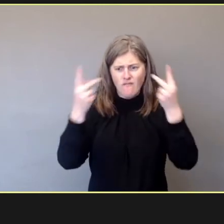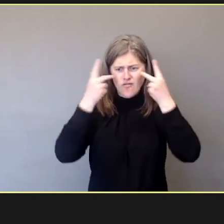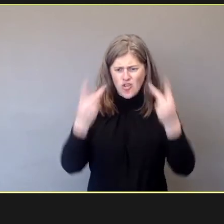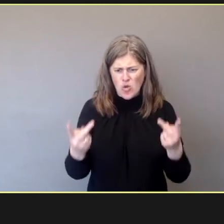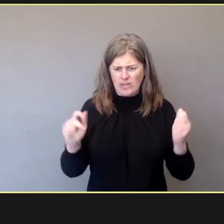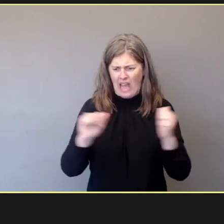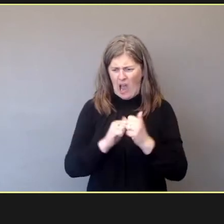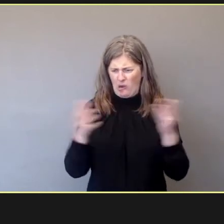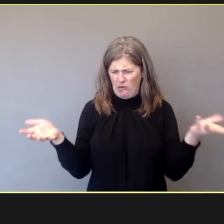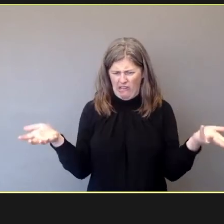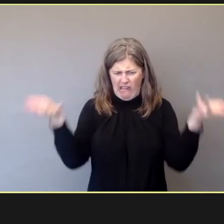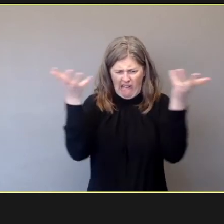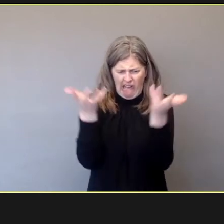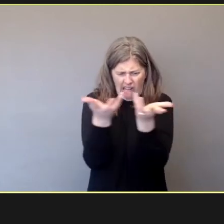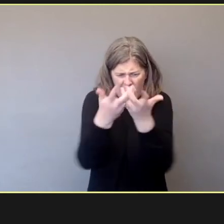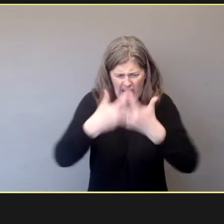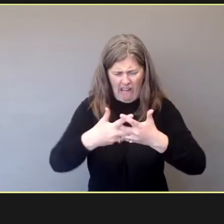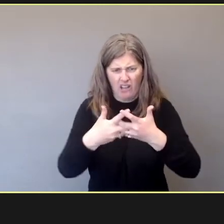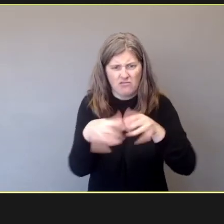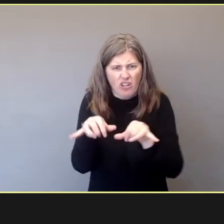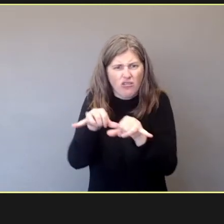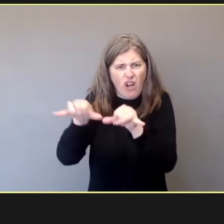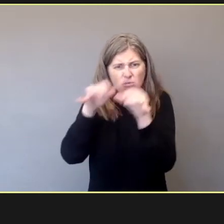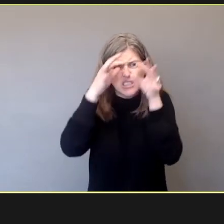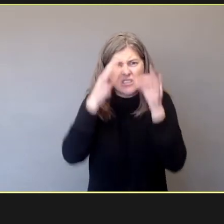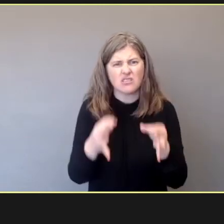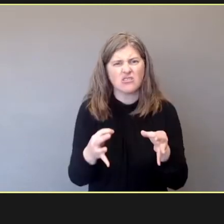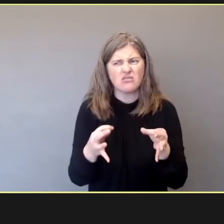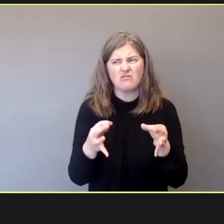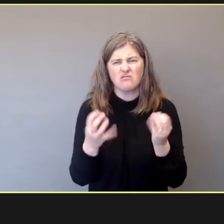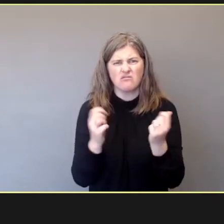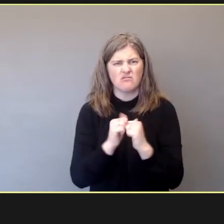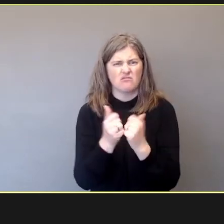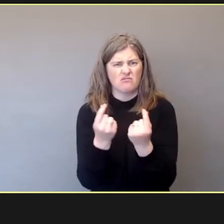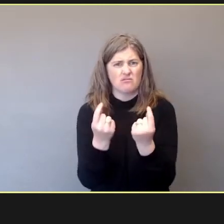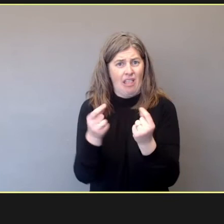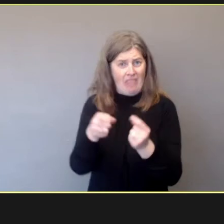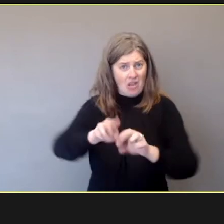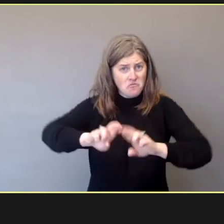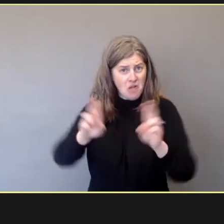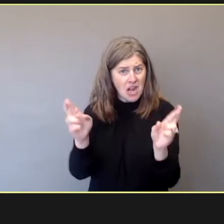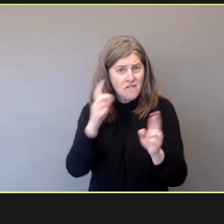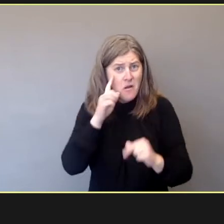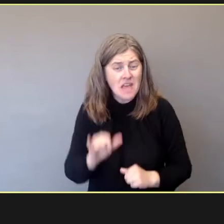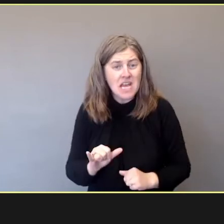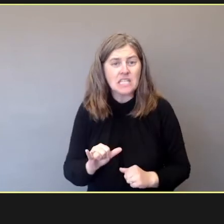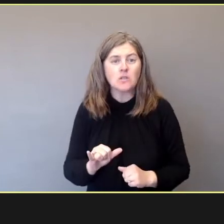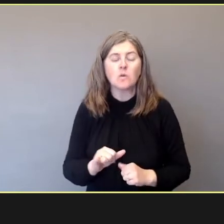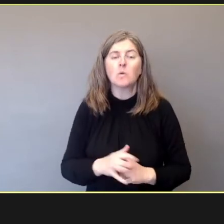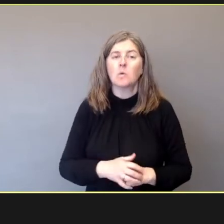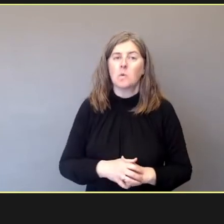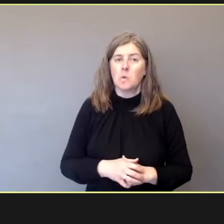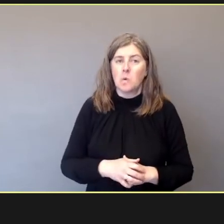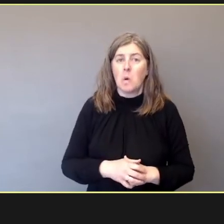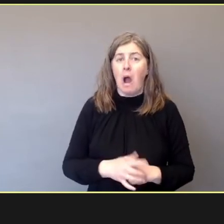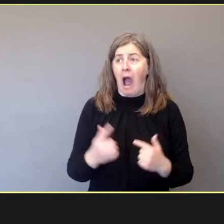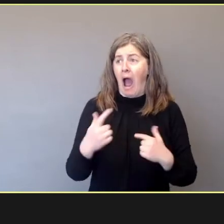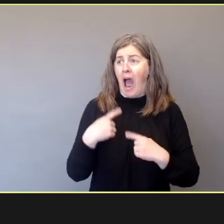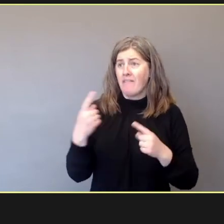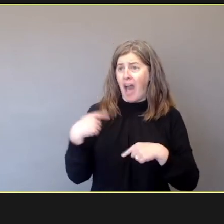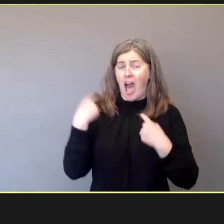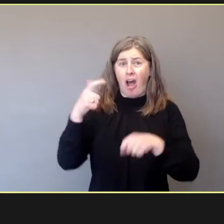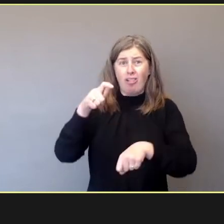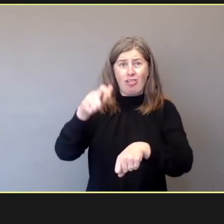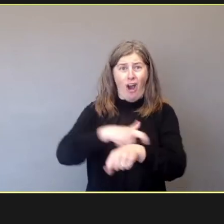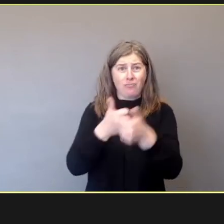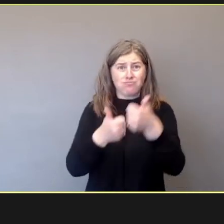and come up with a common, approach. And I've had a really long executive career, and I'm not sure I'm prepared for